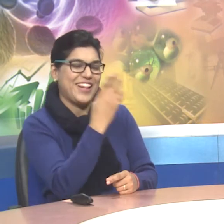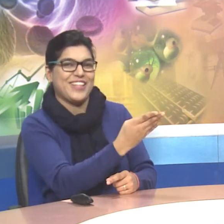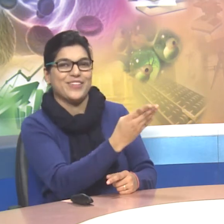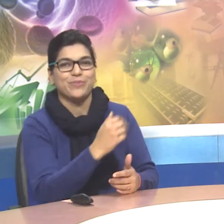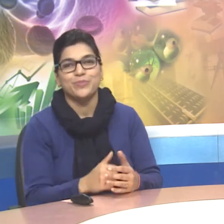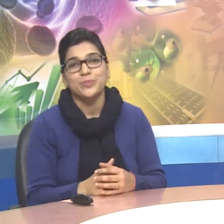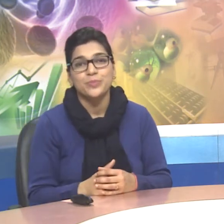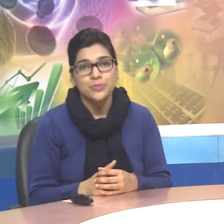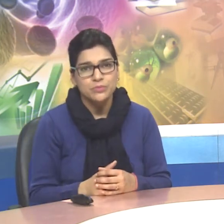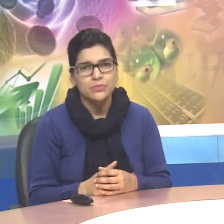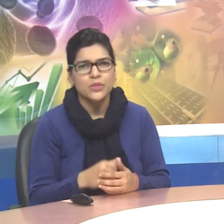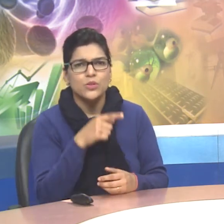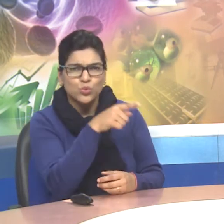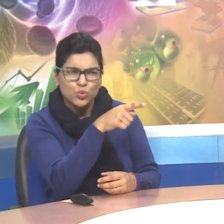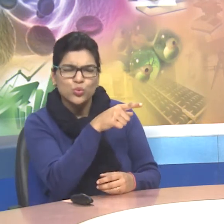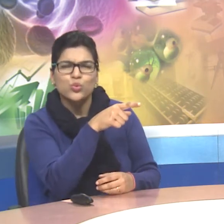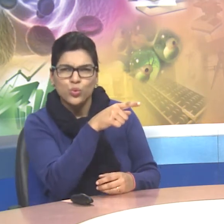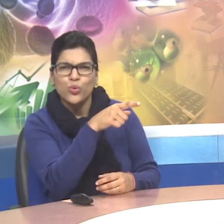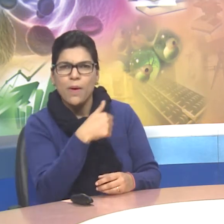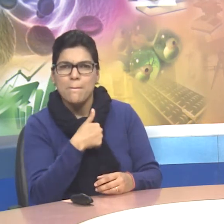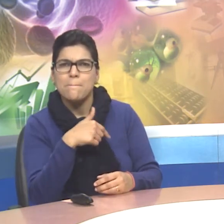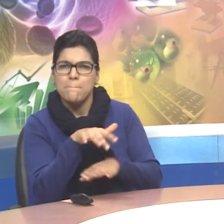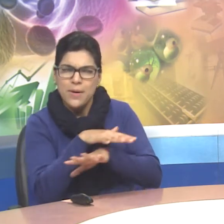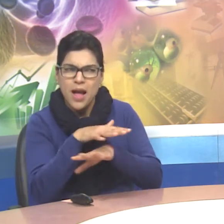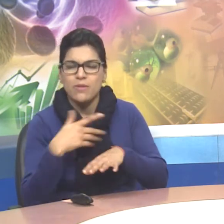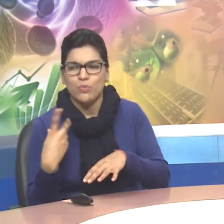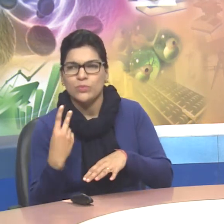Aradhna said no and smiled politely.